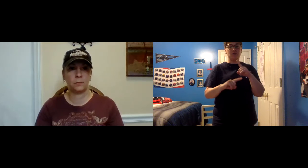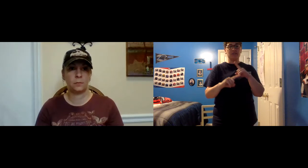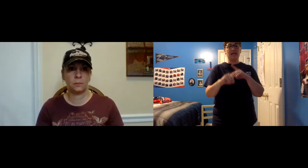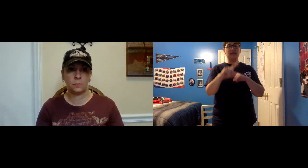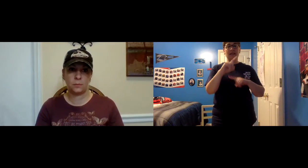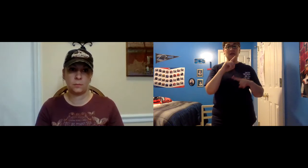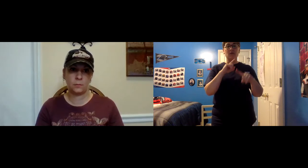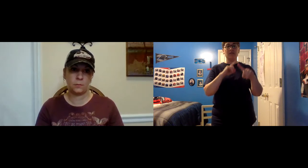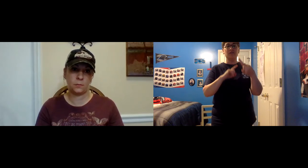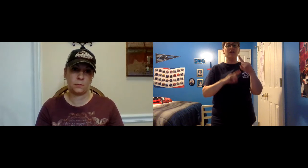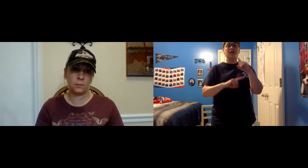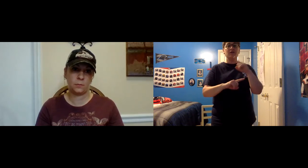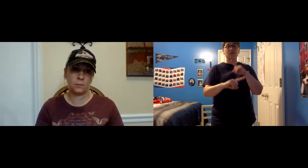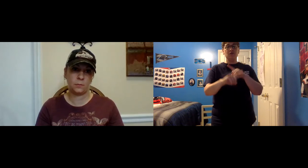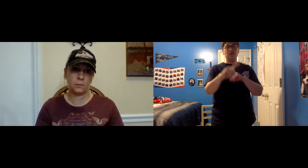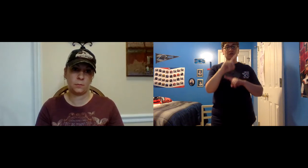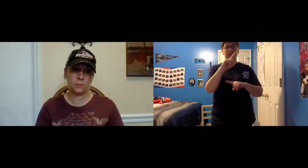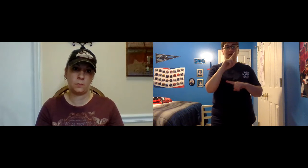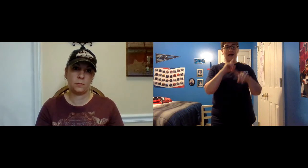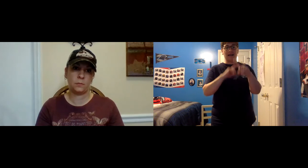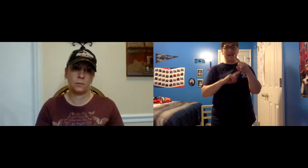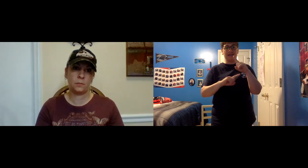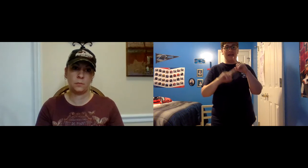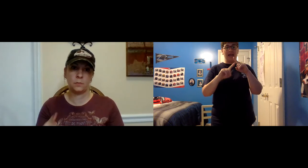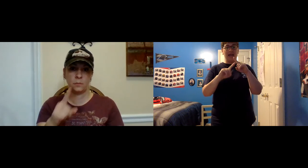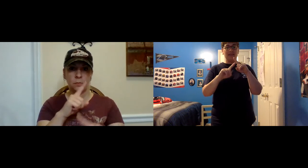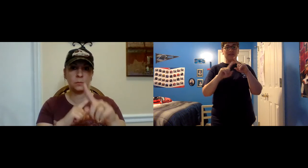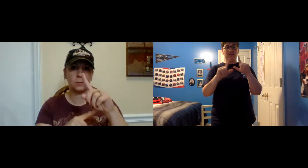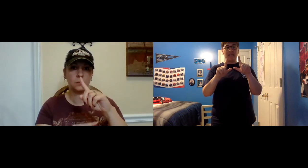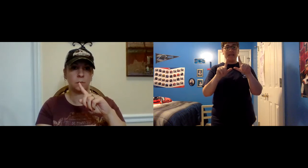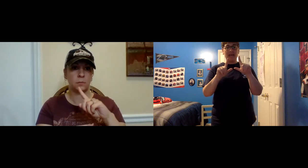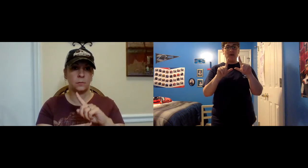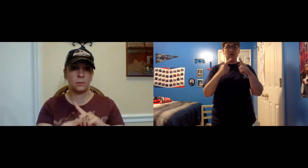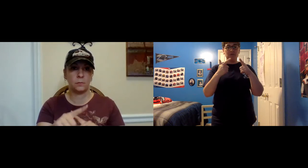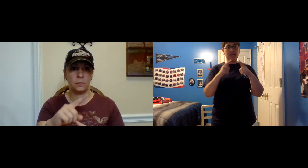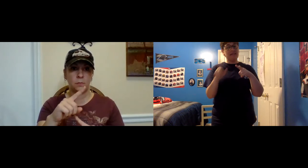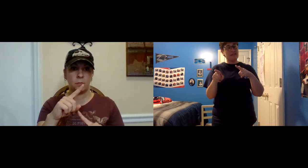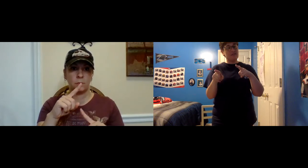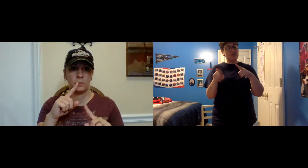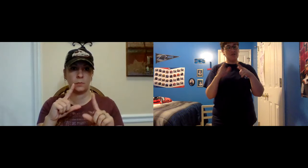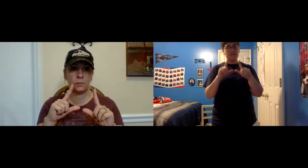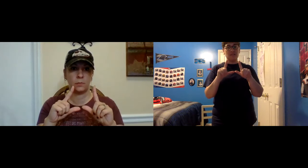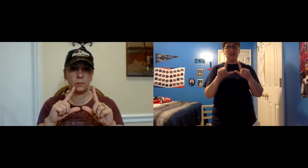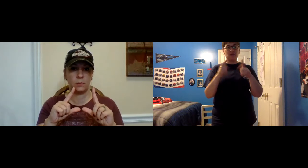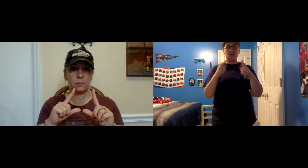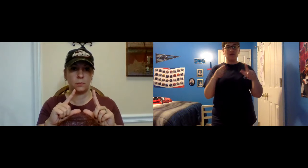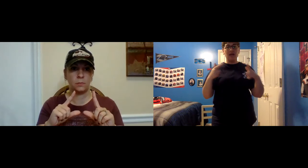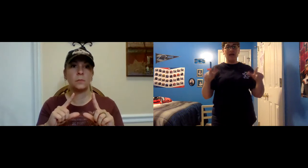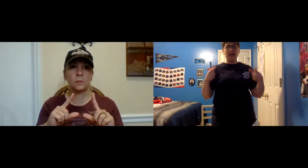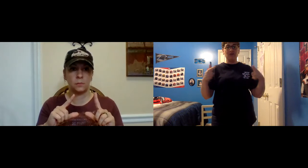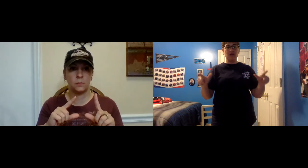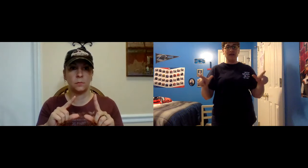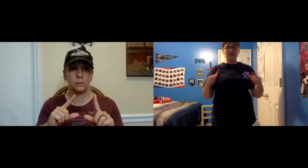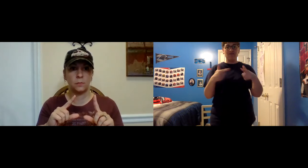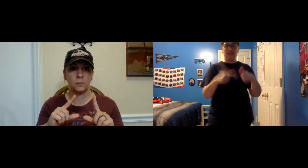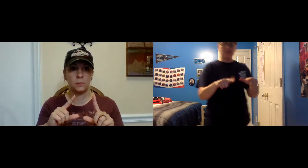to do sign language, you do your sign and then you take L's, and it doesn't show this in the picture,